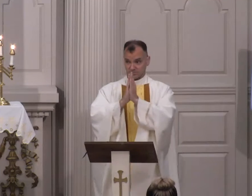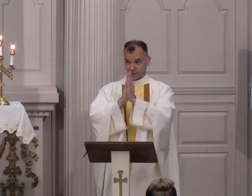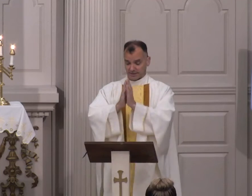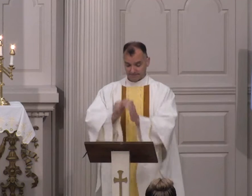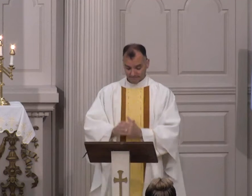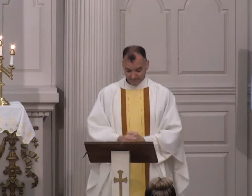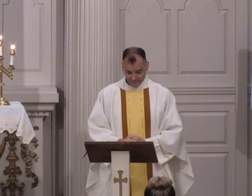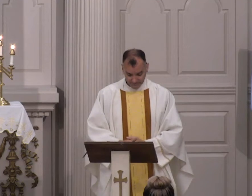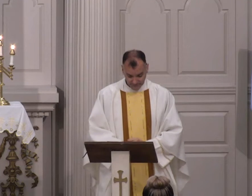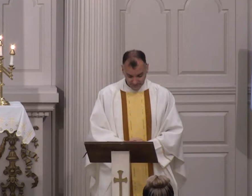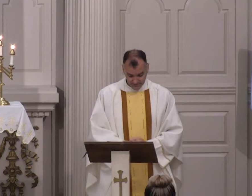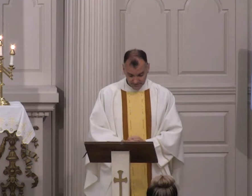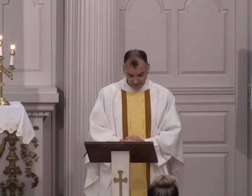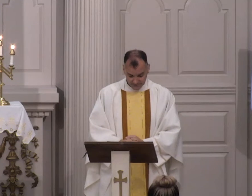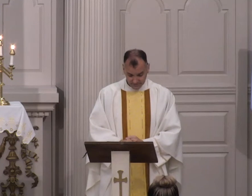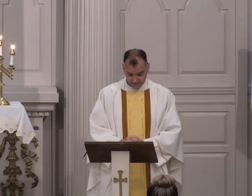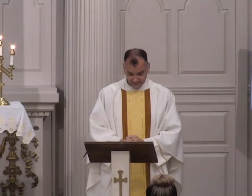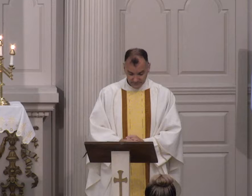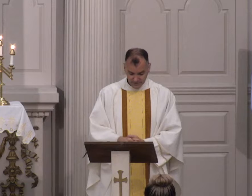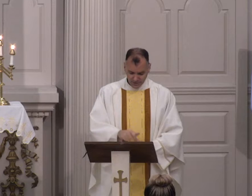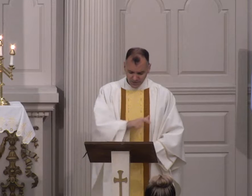Let us pray.